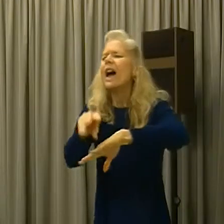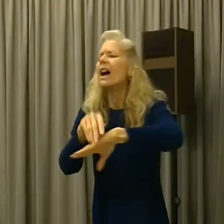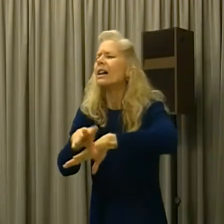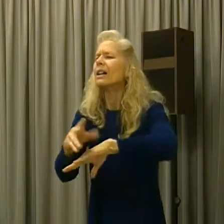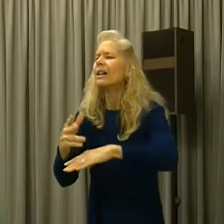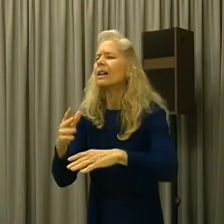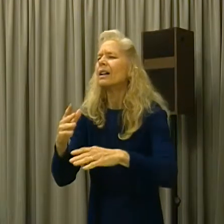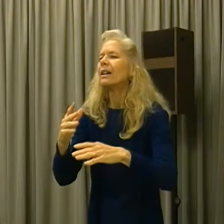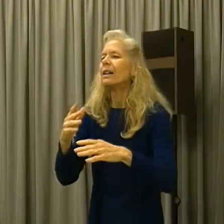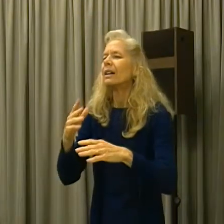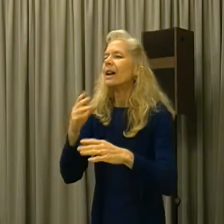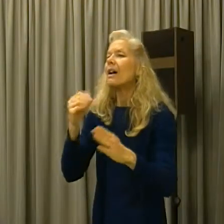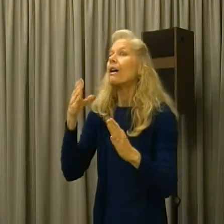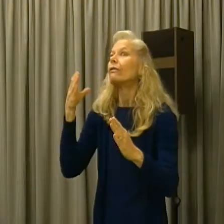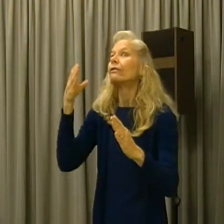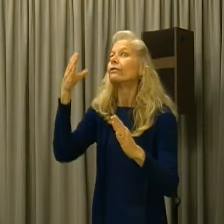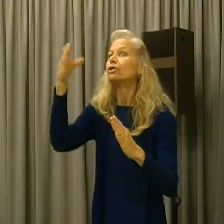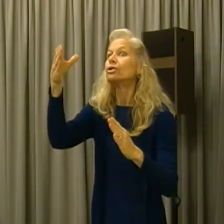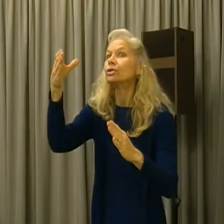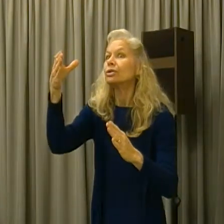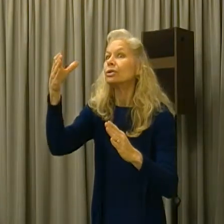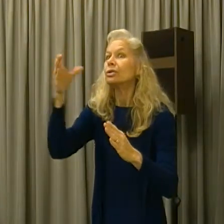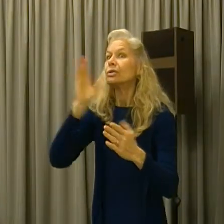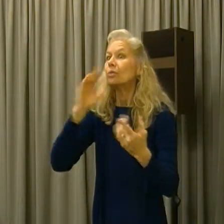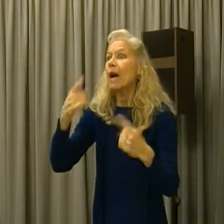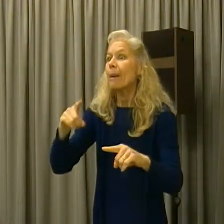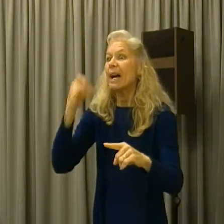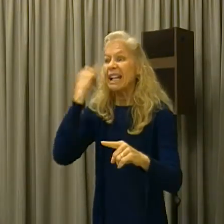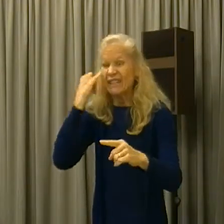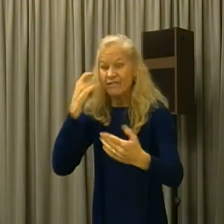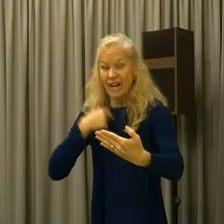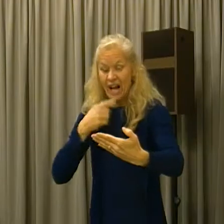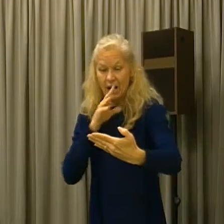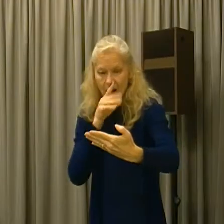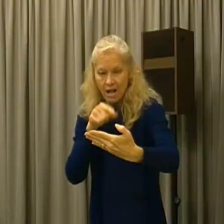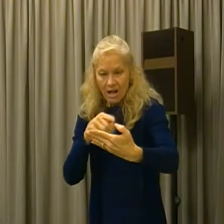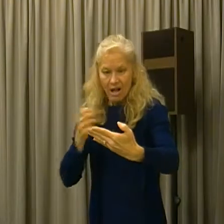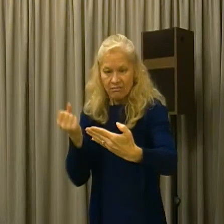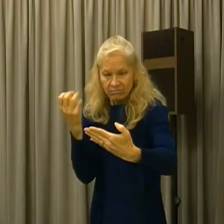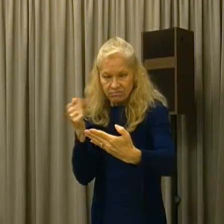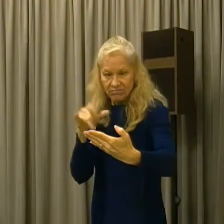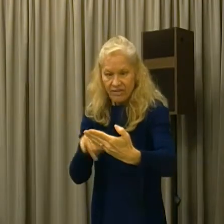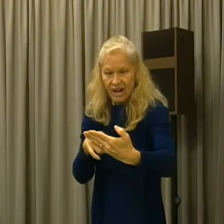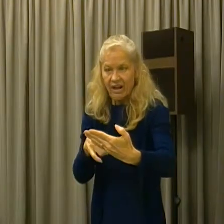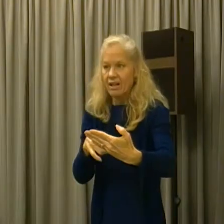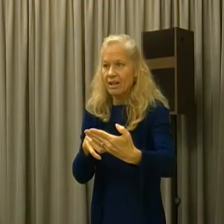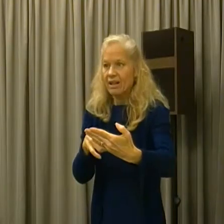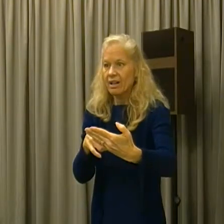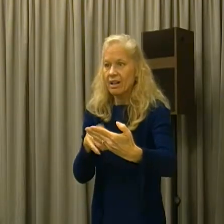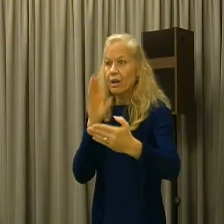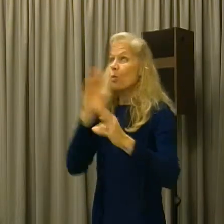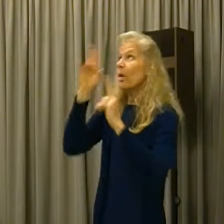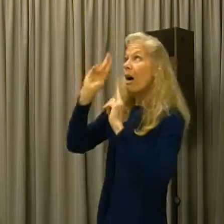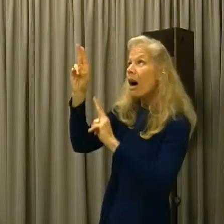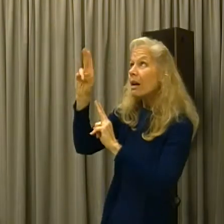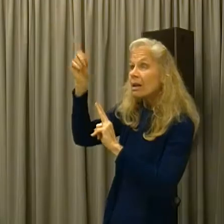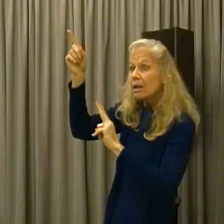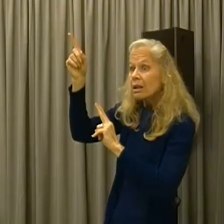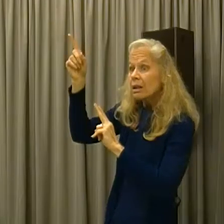What will the fruits of that thought be, those words and deeds? Will they glorify God? Are they motivated by love?